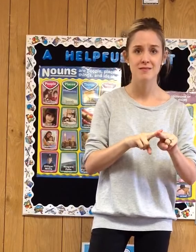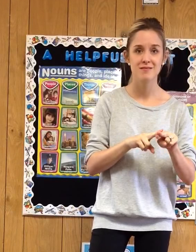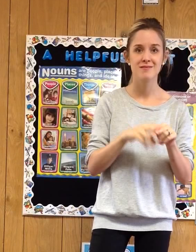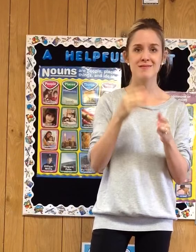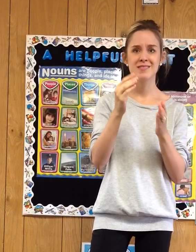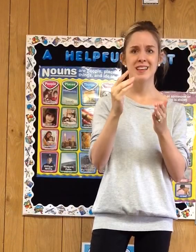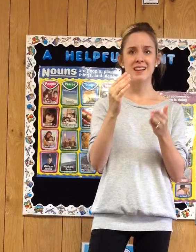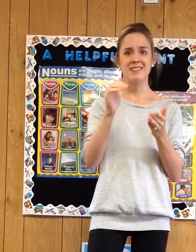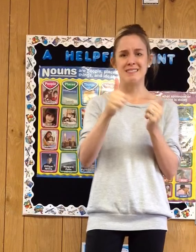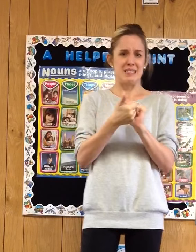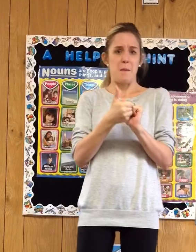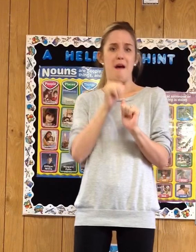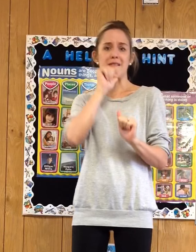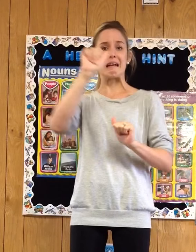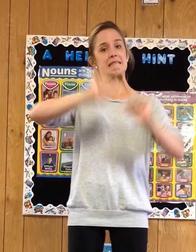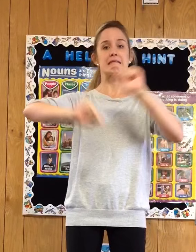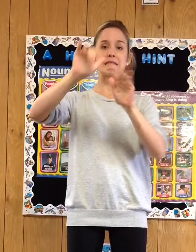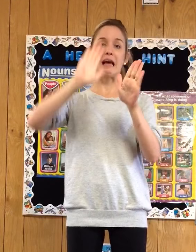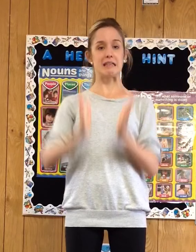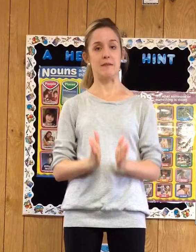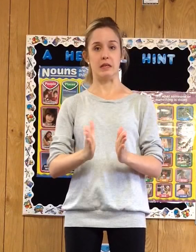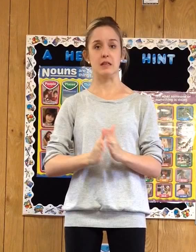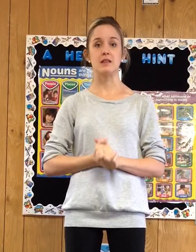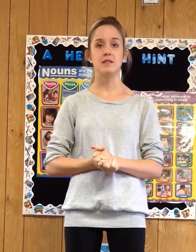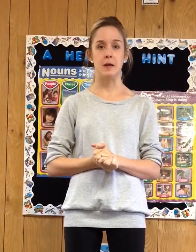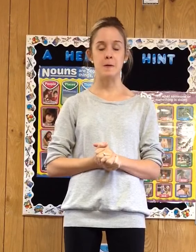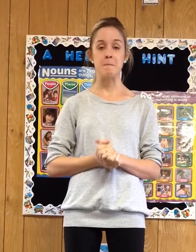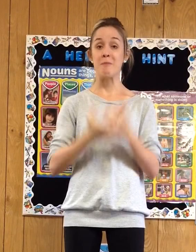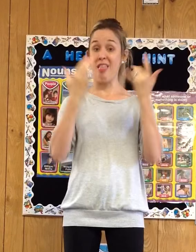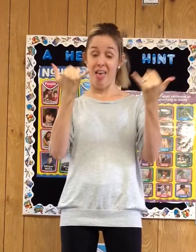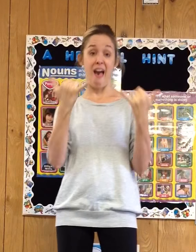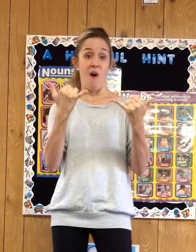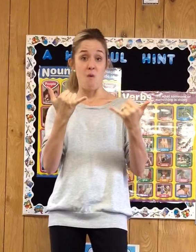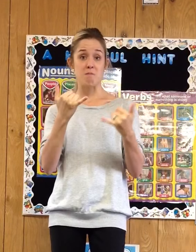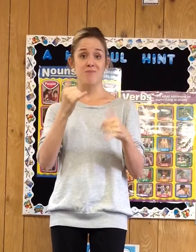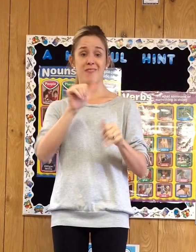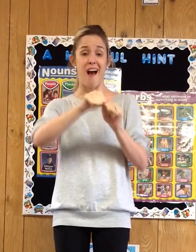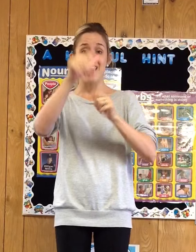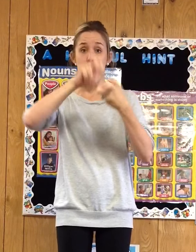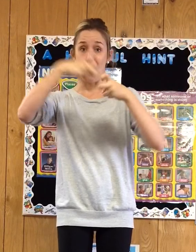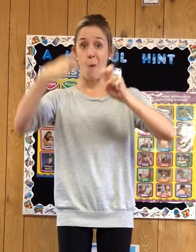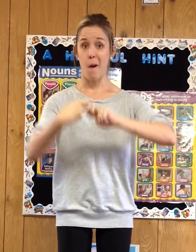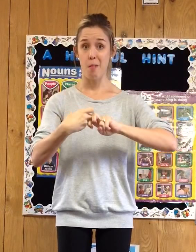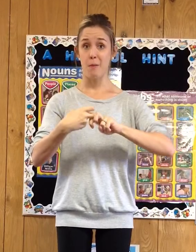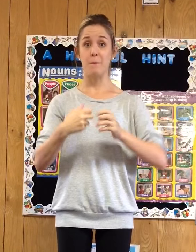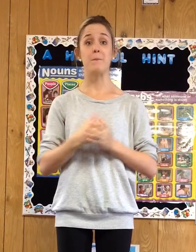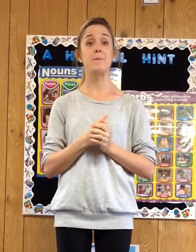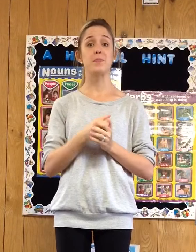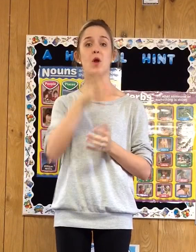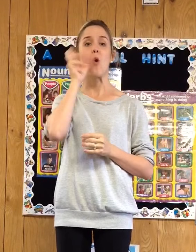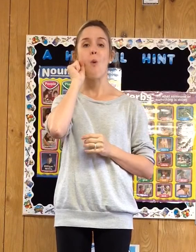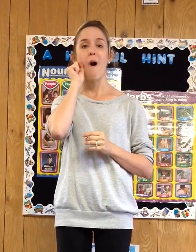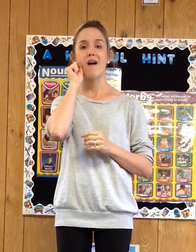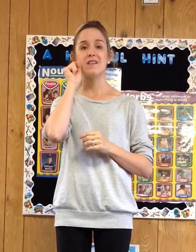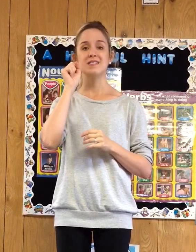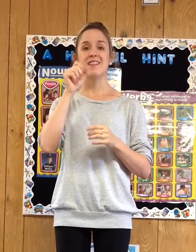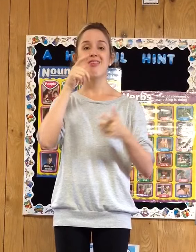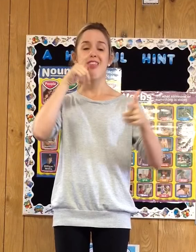somehow unscientific. Now, another problem was that the language in